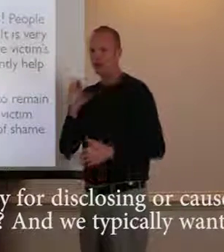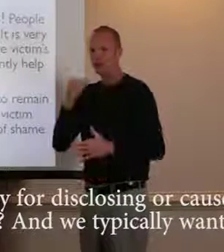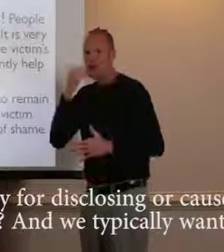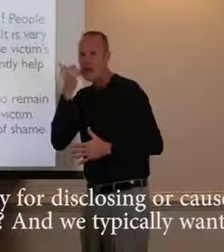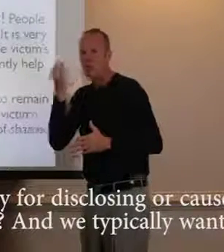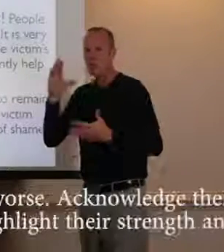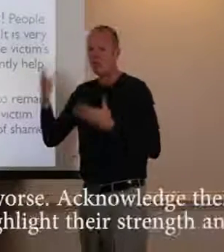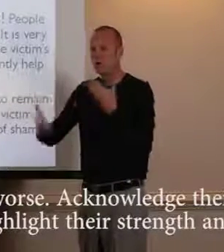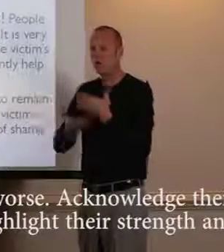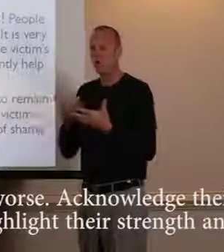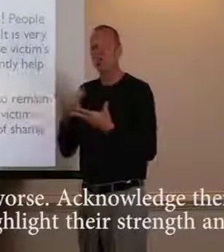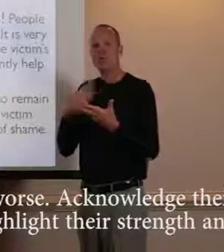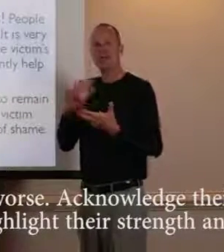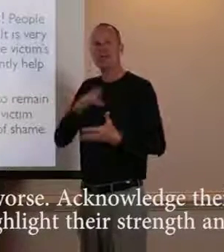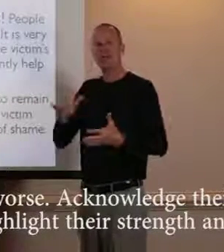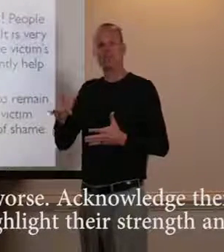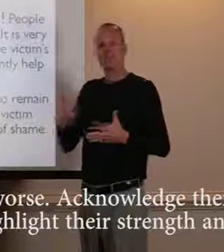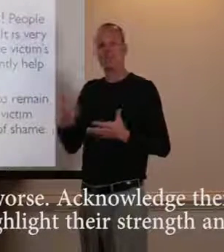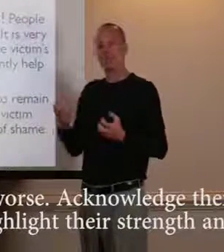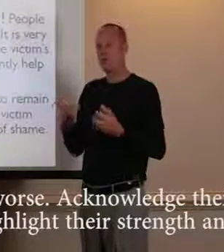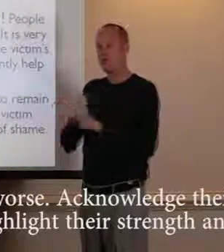And we typically want to make people feel better, not worse.